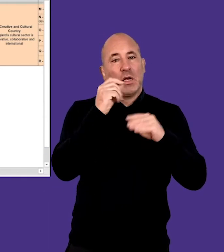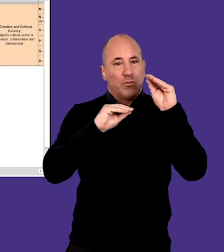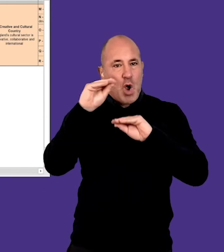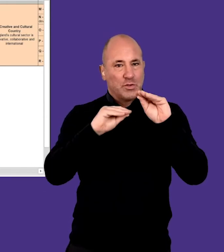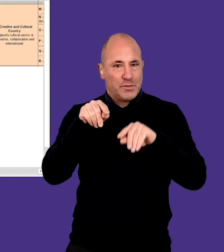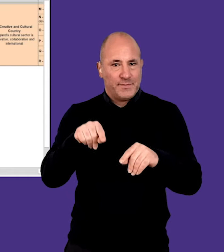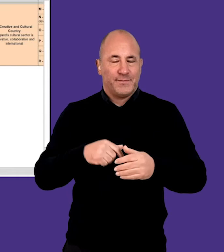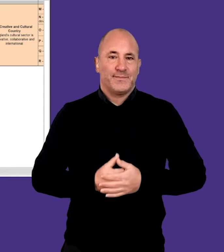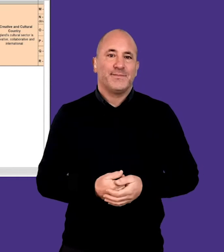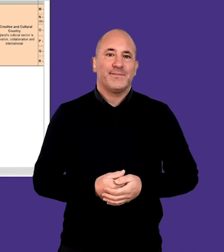measures.